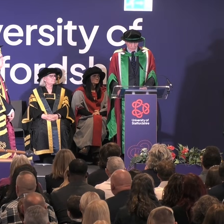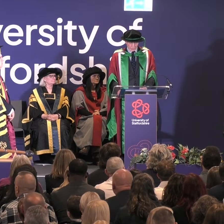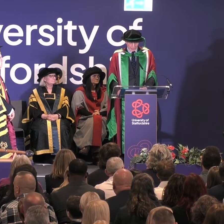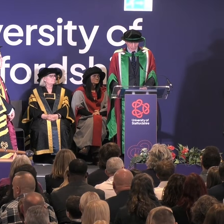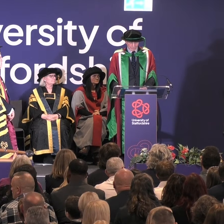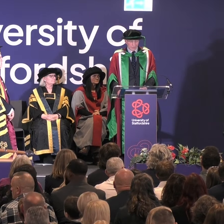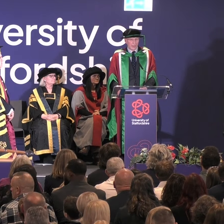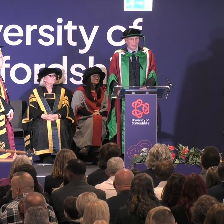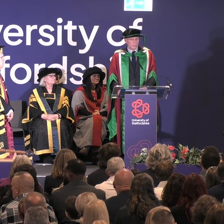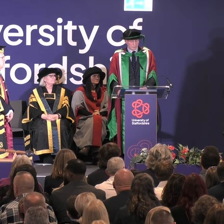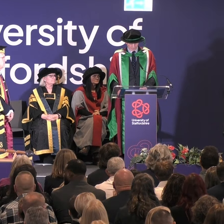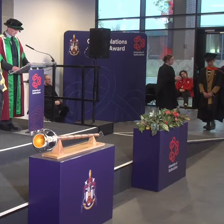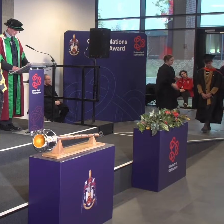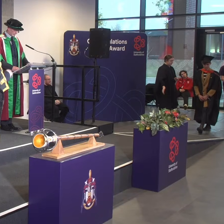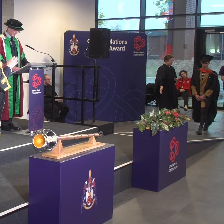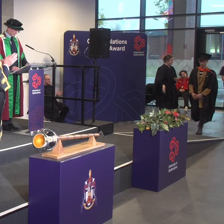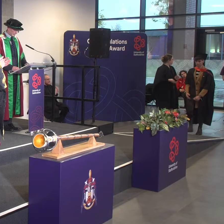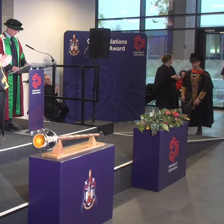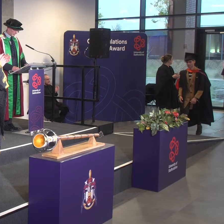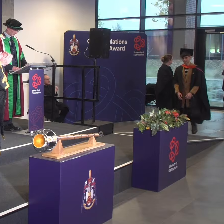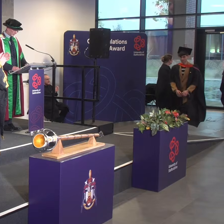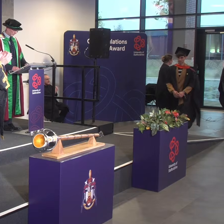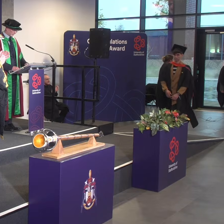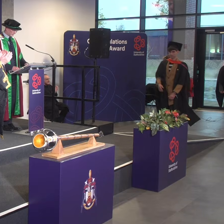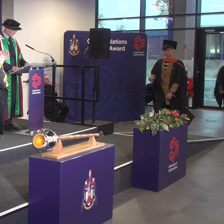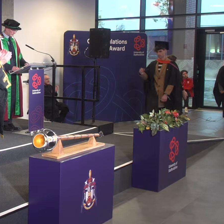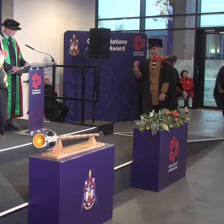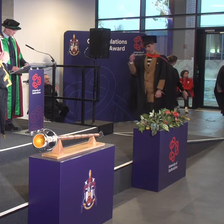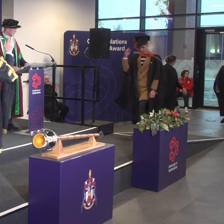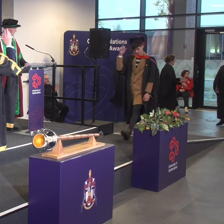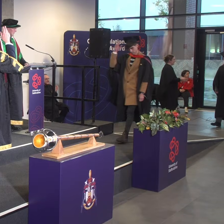Printos Triantifilo.